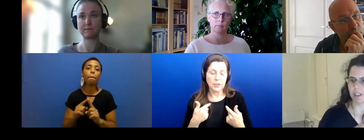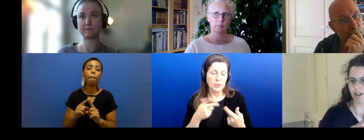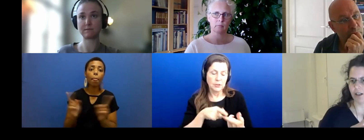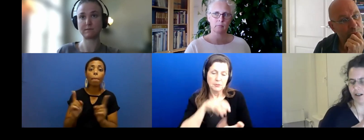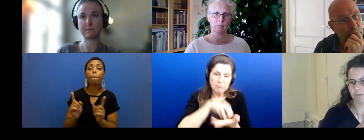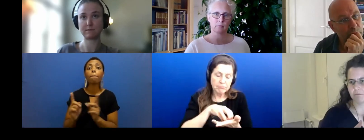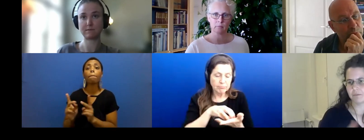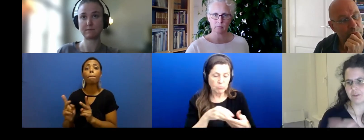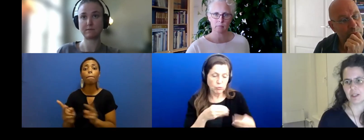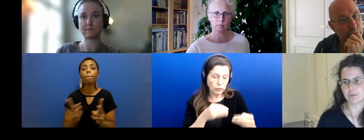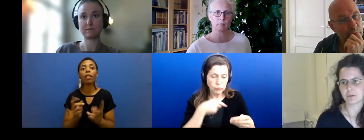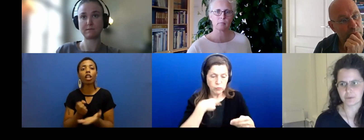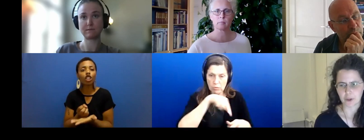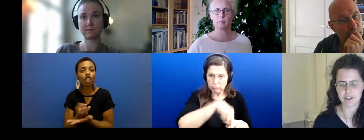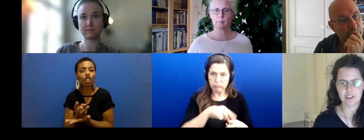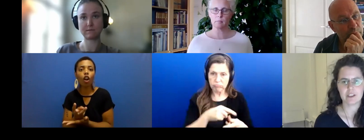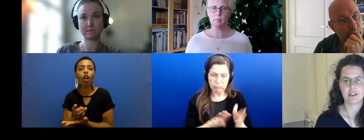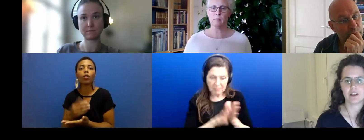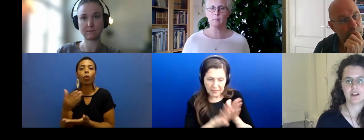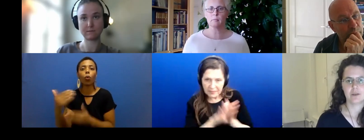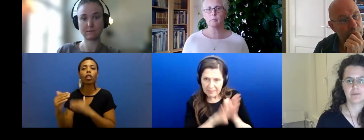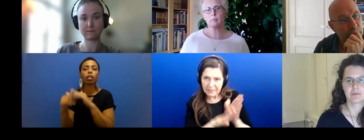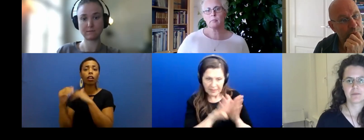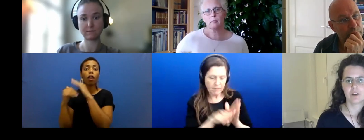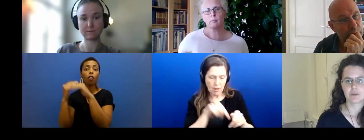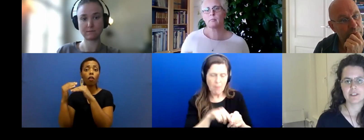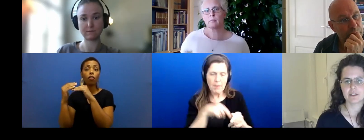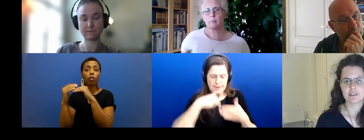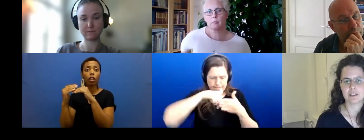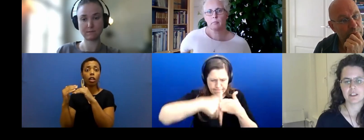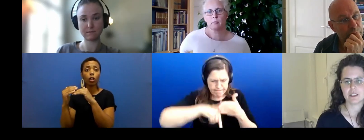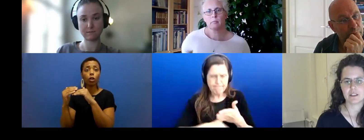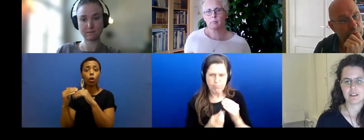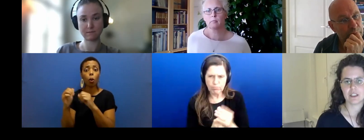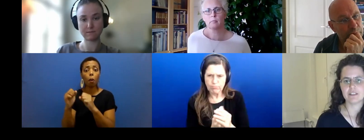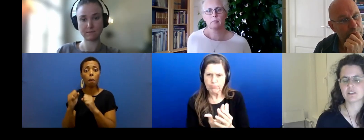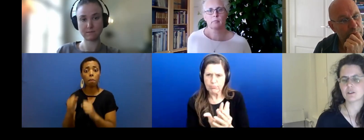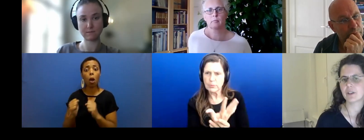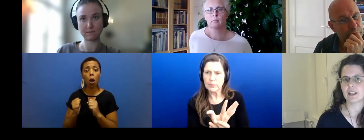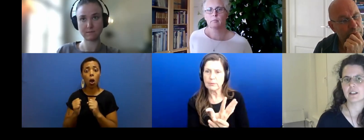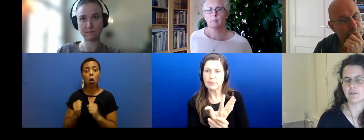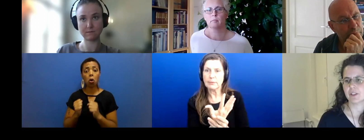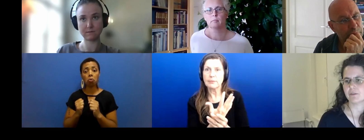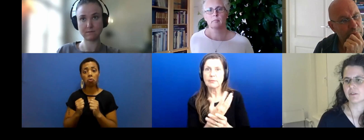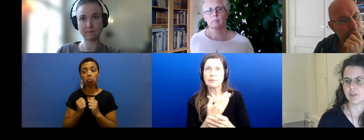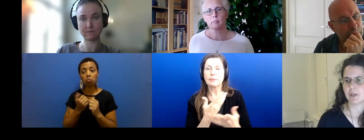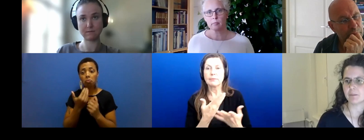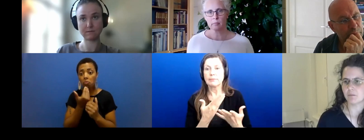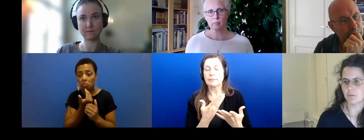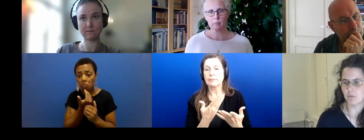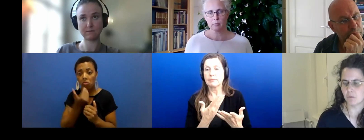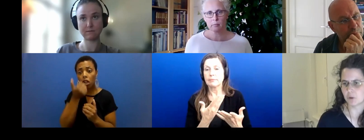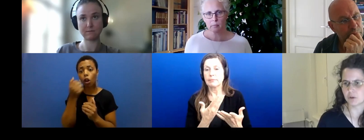be developed further? For instance, is it something like what